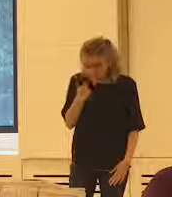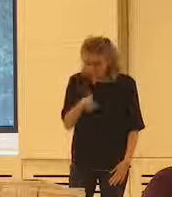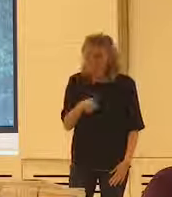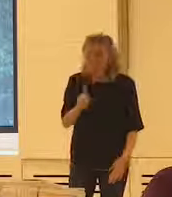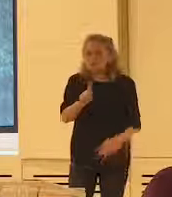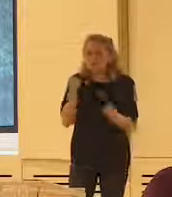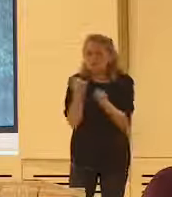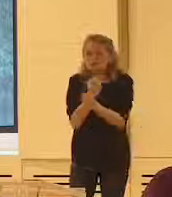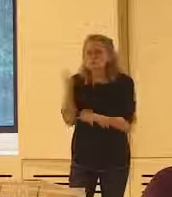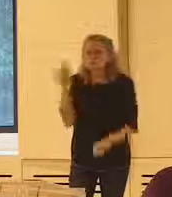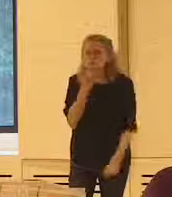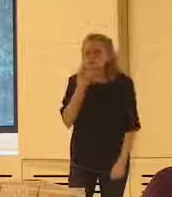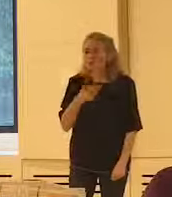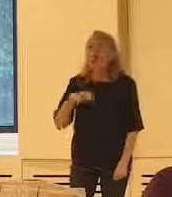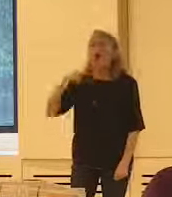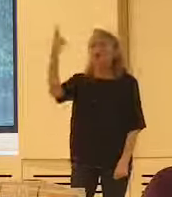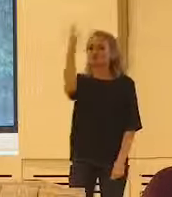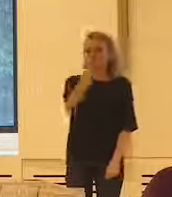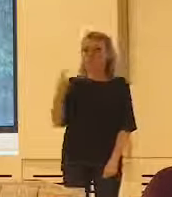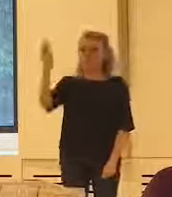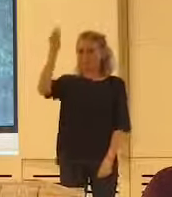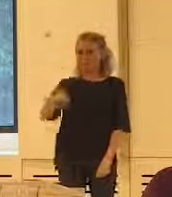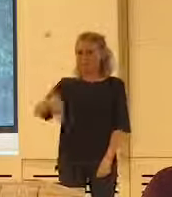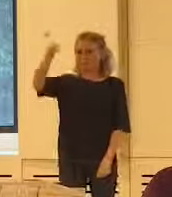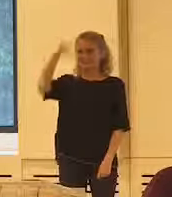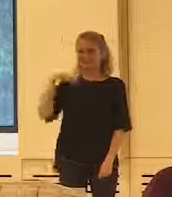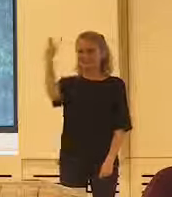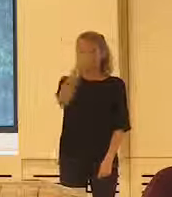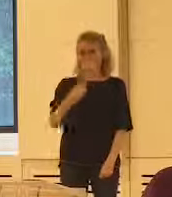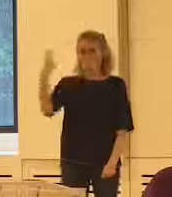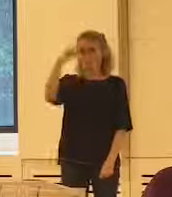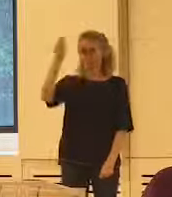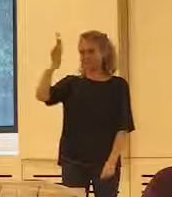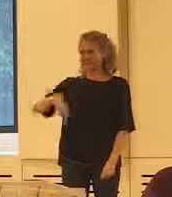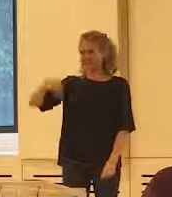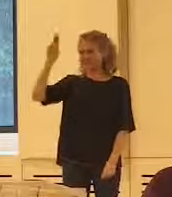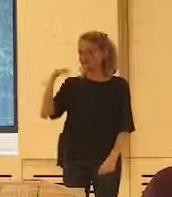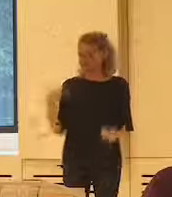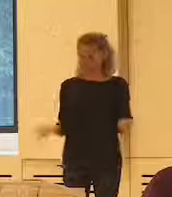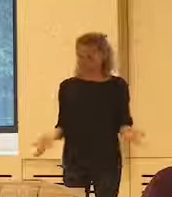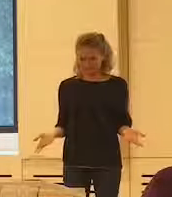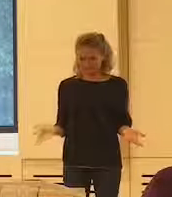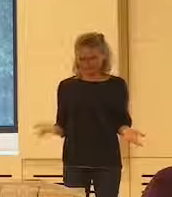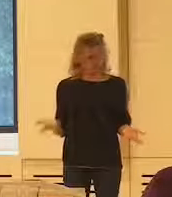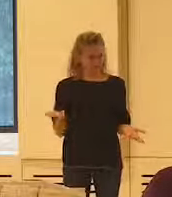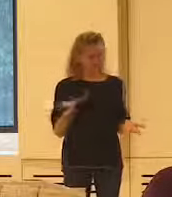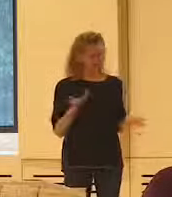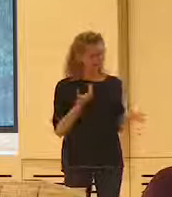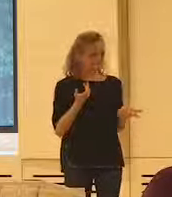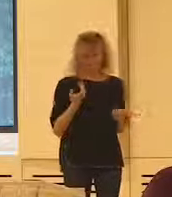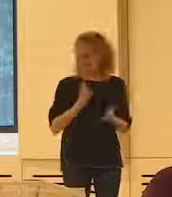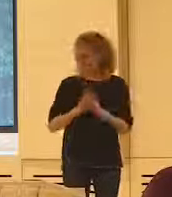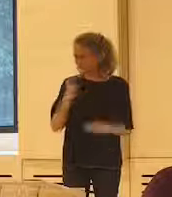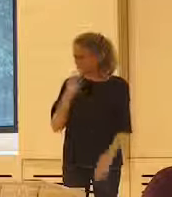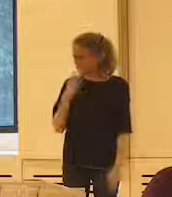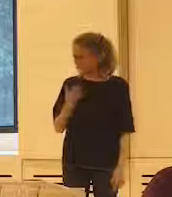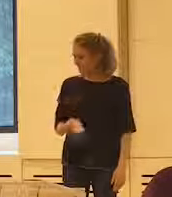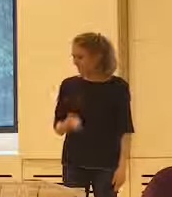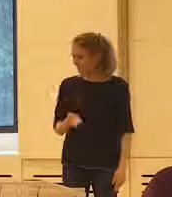So I asked people, what school did you go to as a deaf school? Oh, we did some drawing, we did some painting. It's like, really? That's